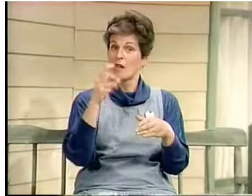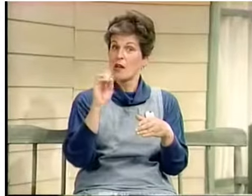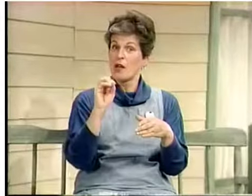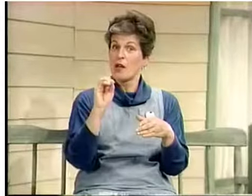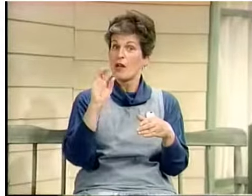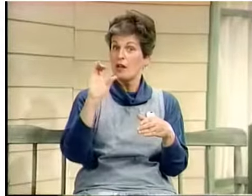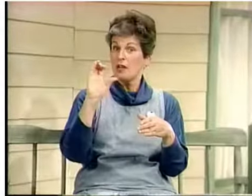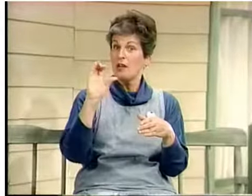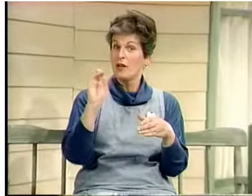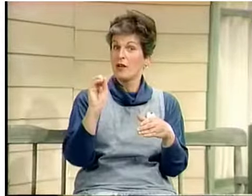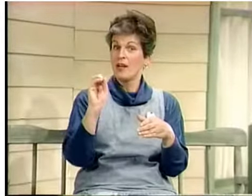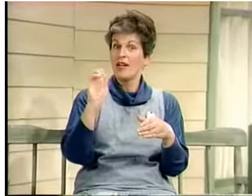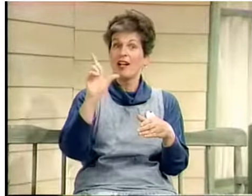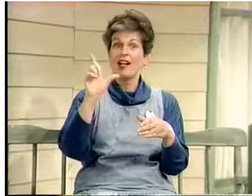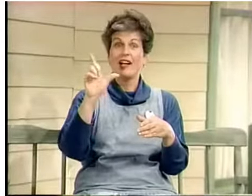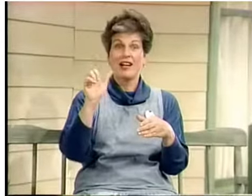I ask for chocolate,